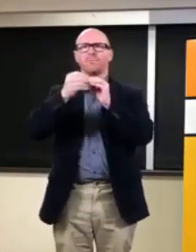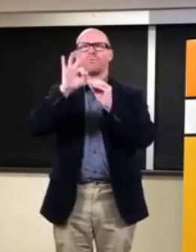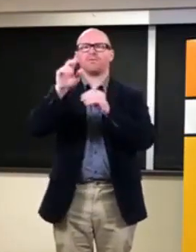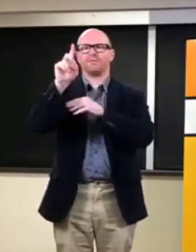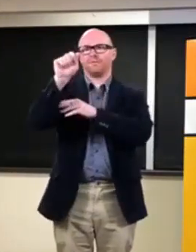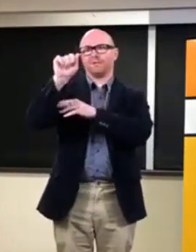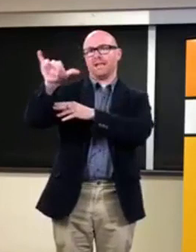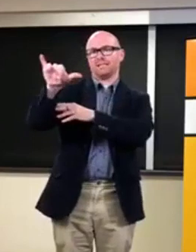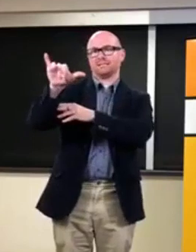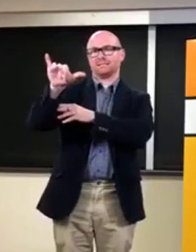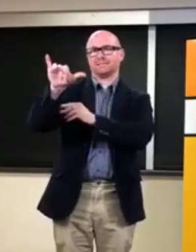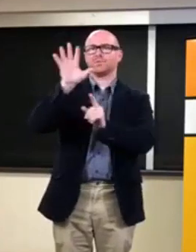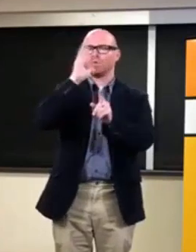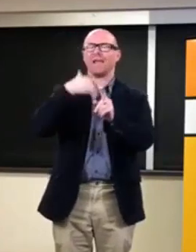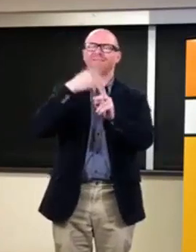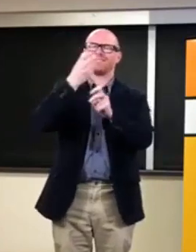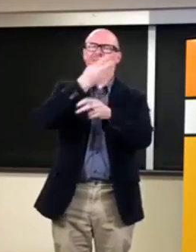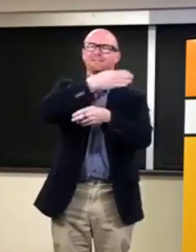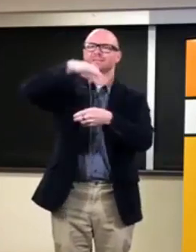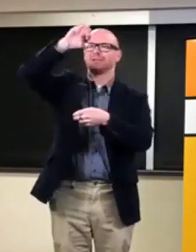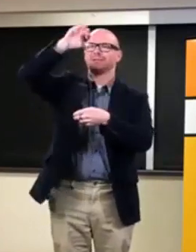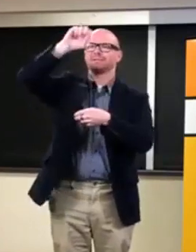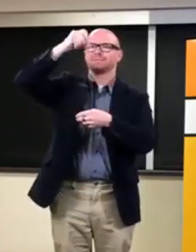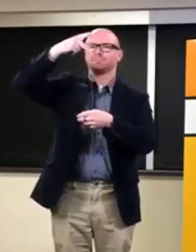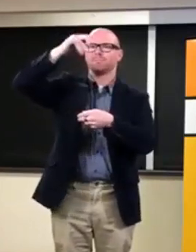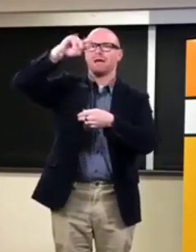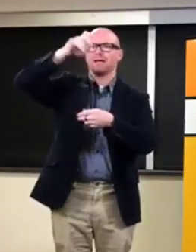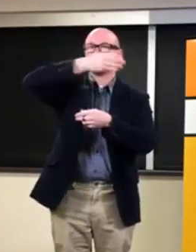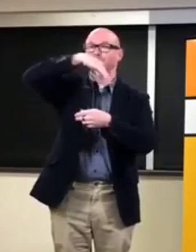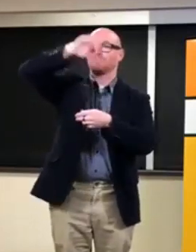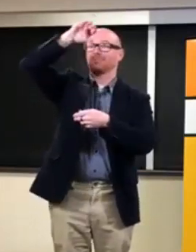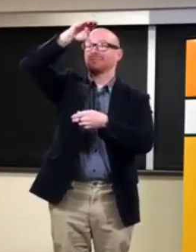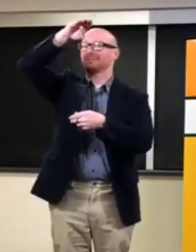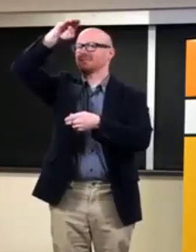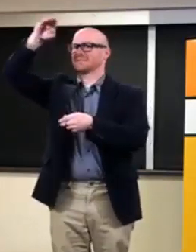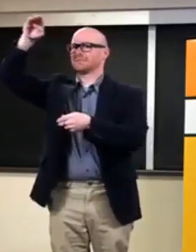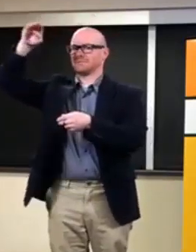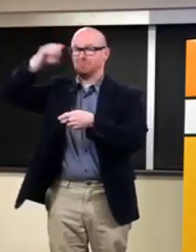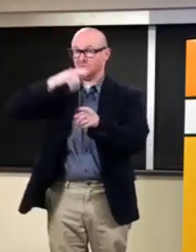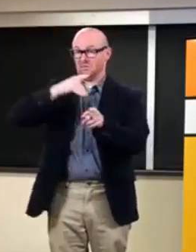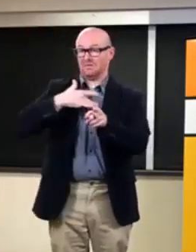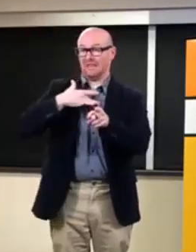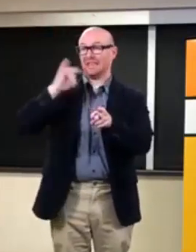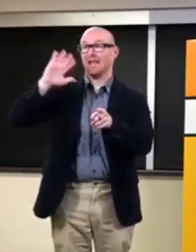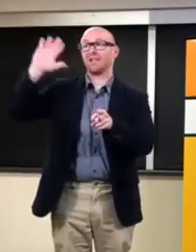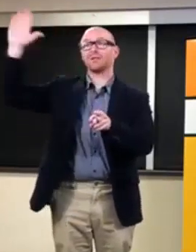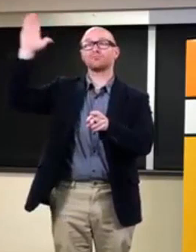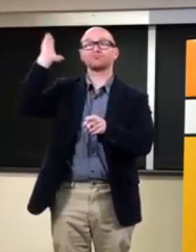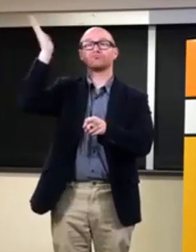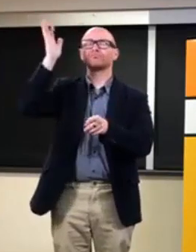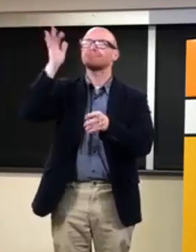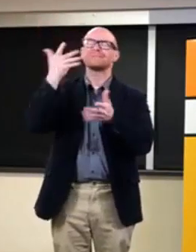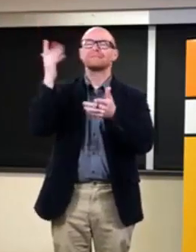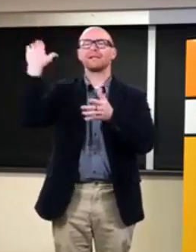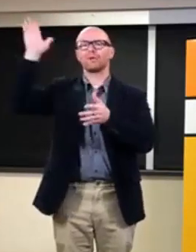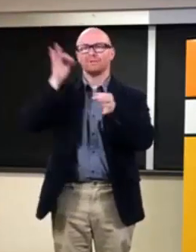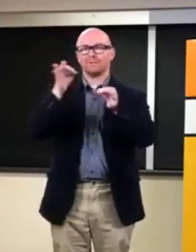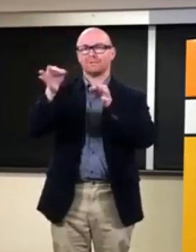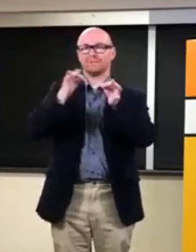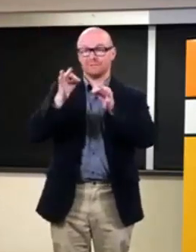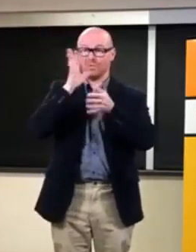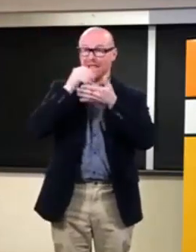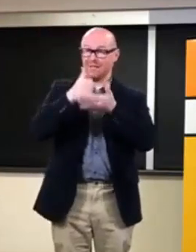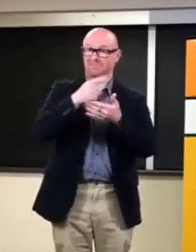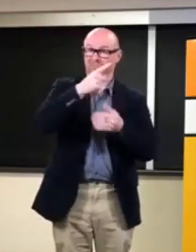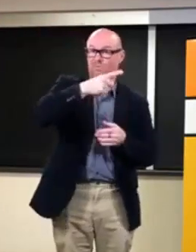will have a spike in deaths. To what extent does that modeling help you